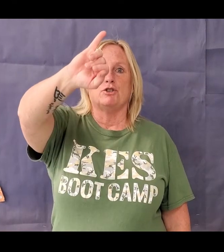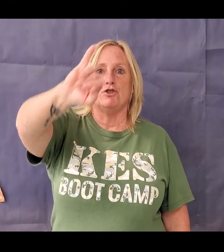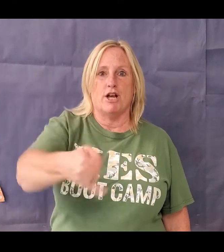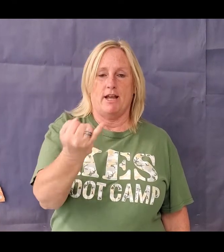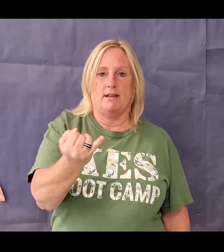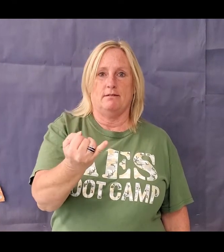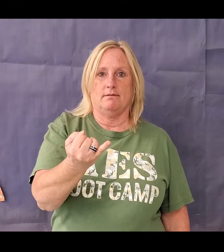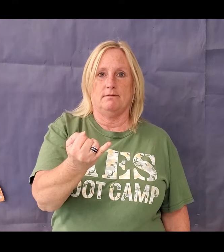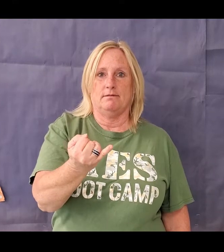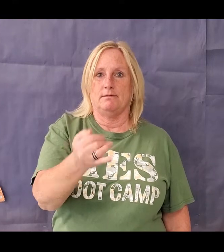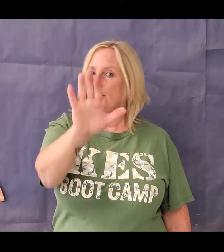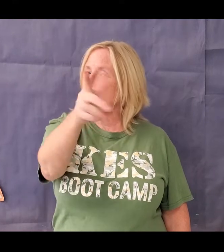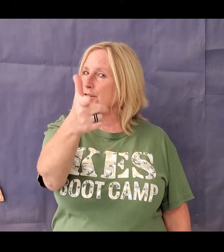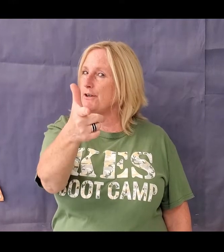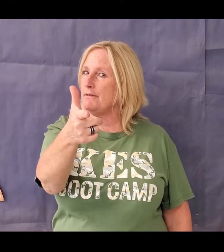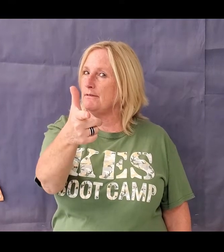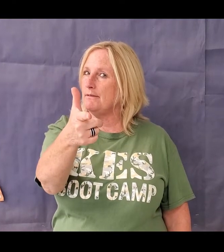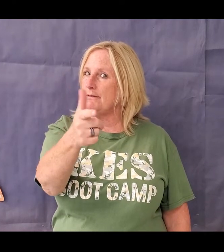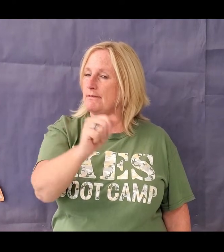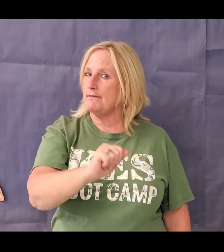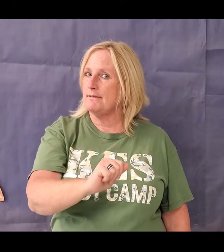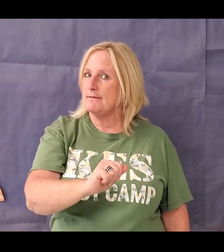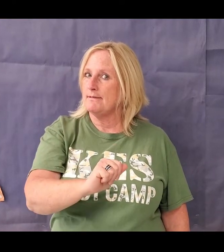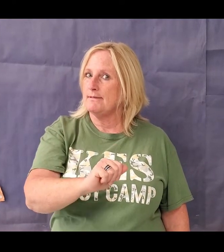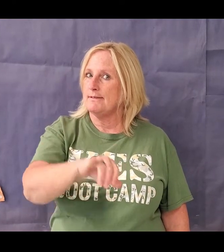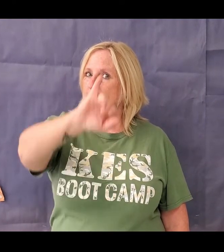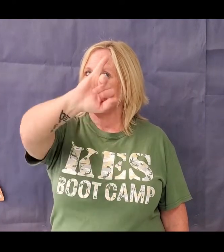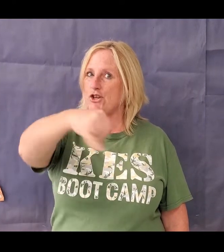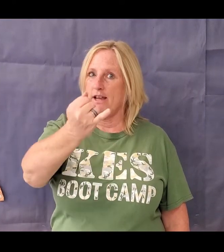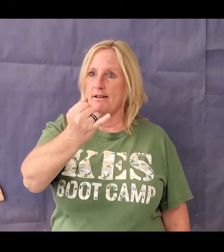J. Your turn. J.